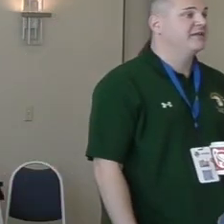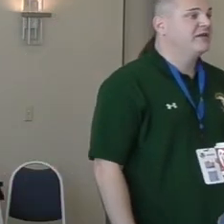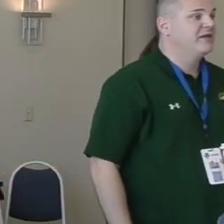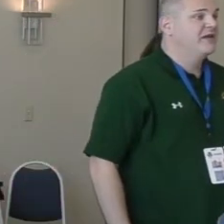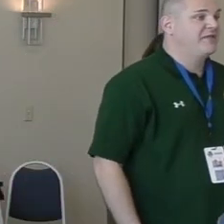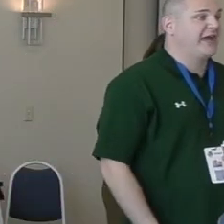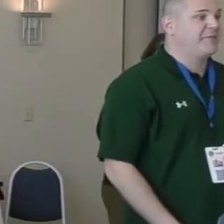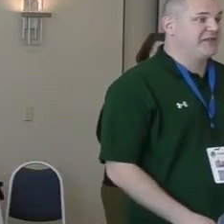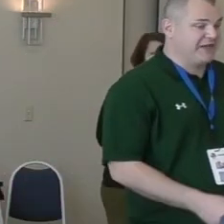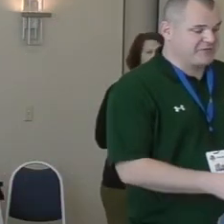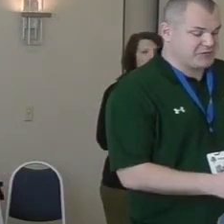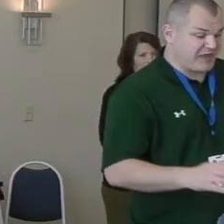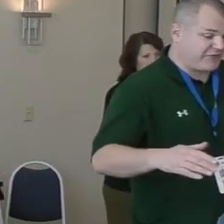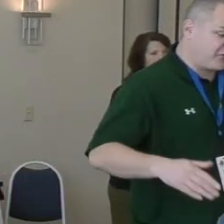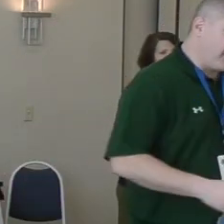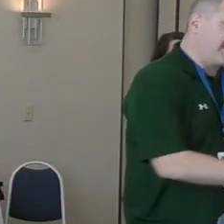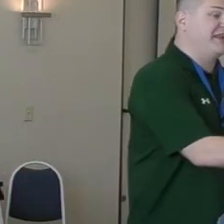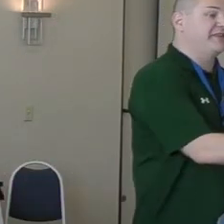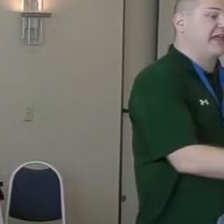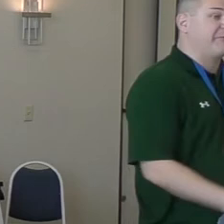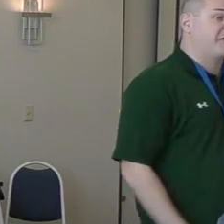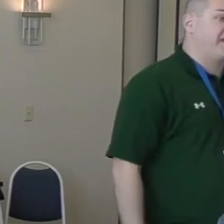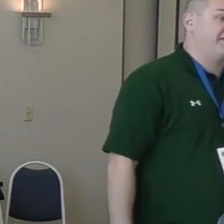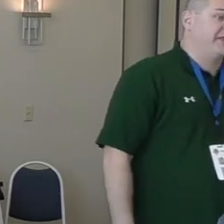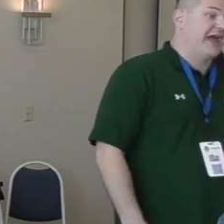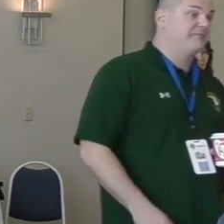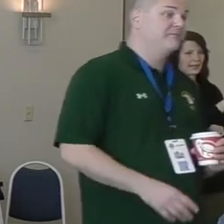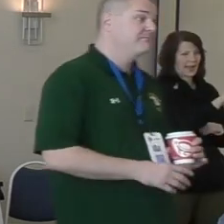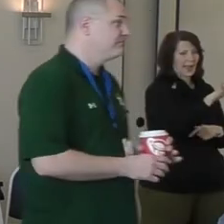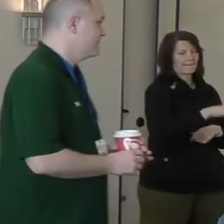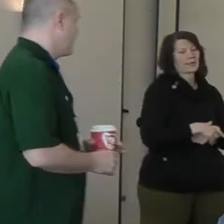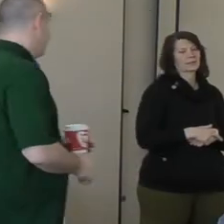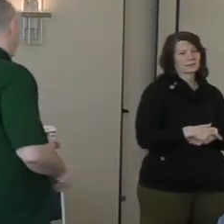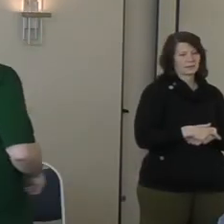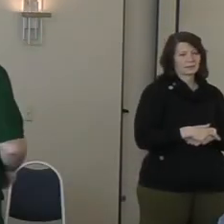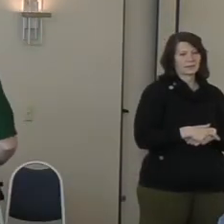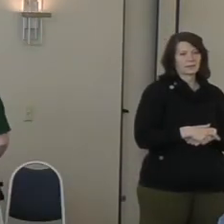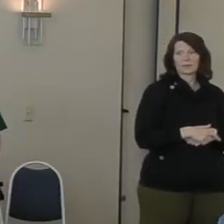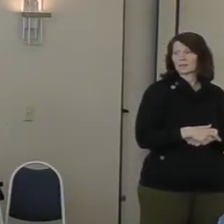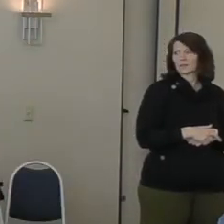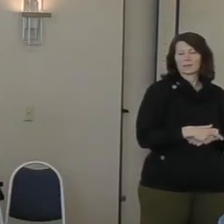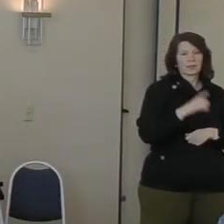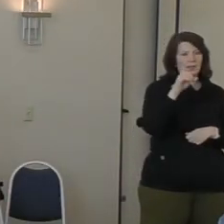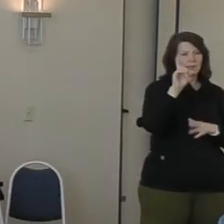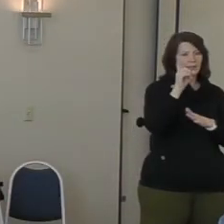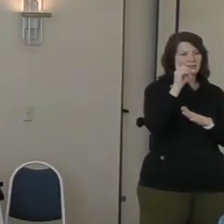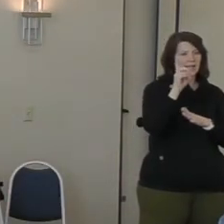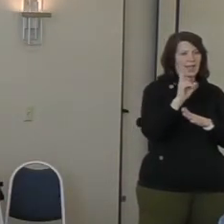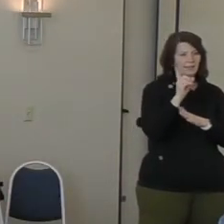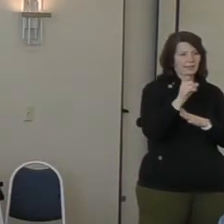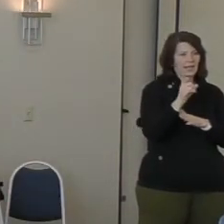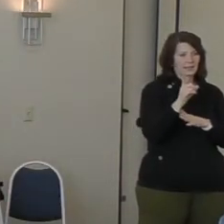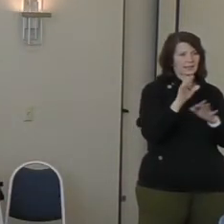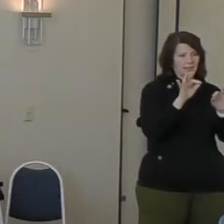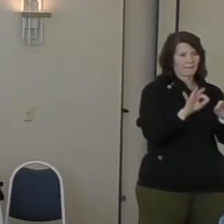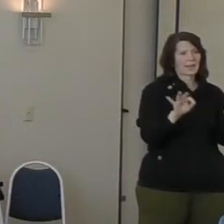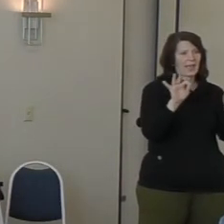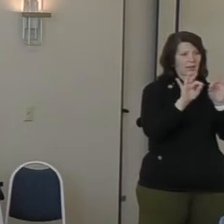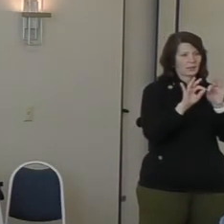second, that could be the difference between that third guy hitting the gap or not hitting the gap. Right? Those half seconds matter, especially as you move